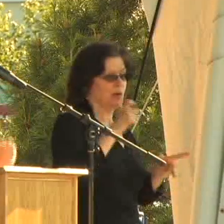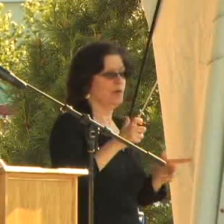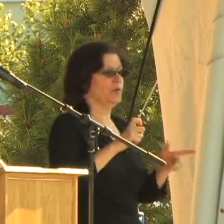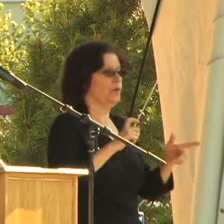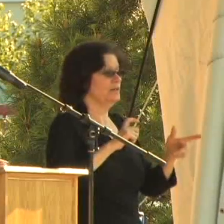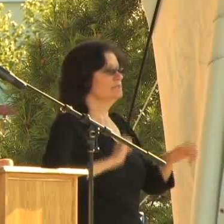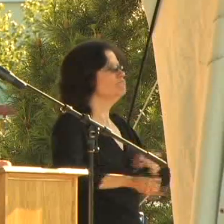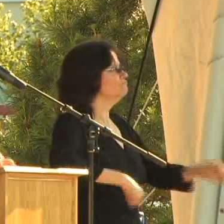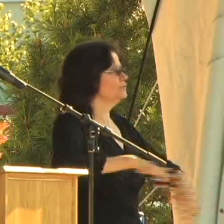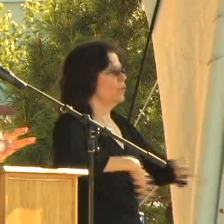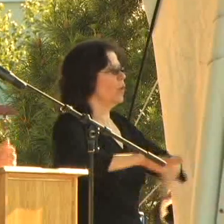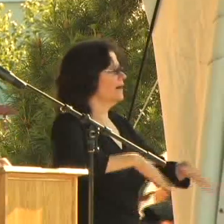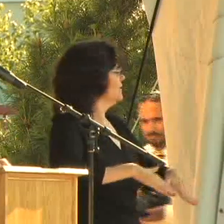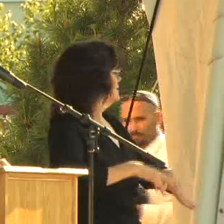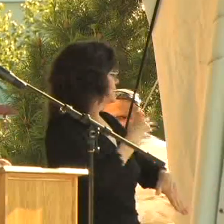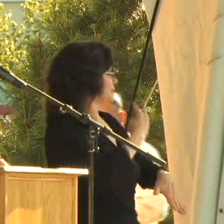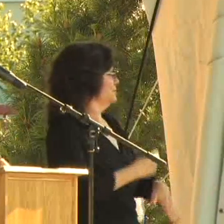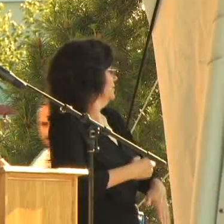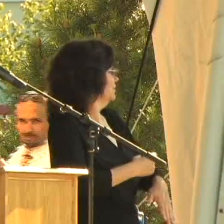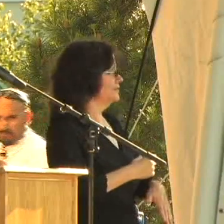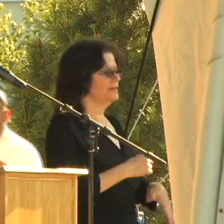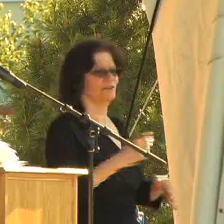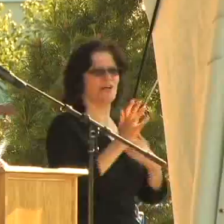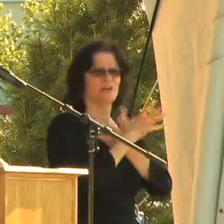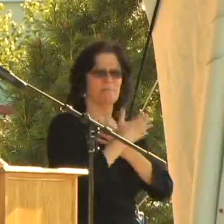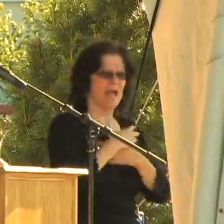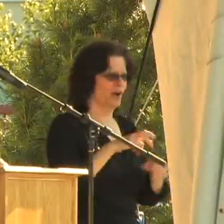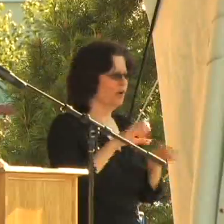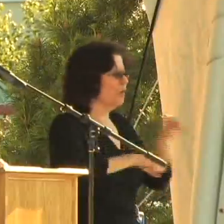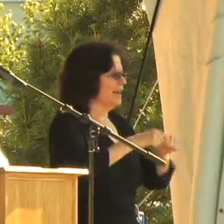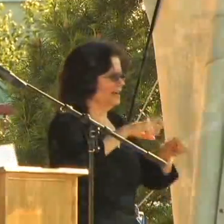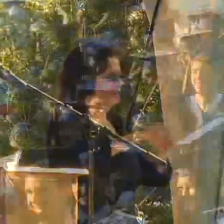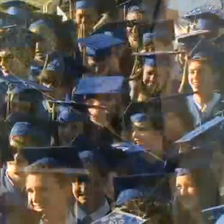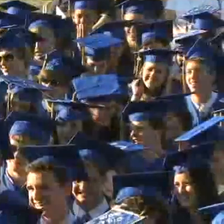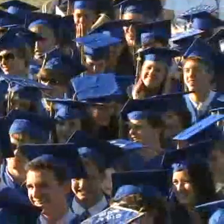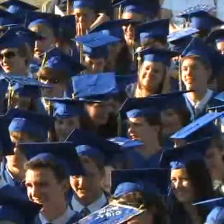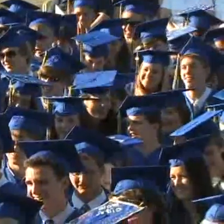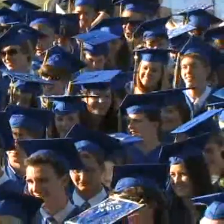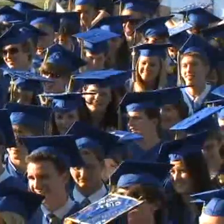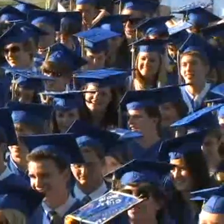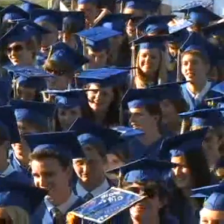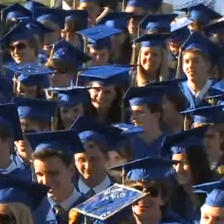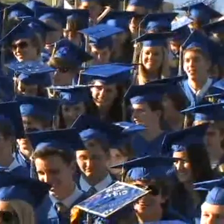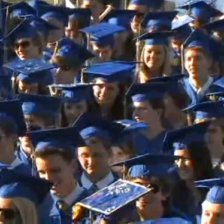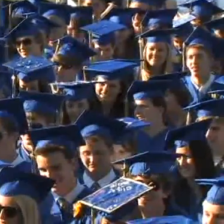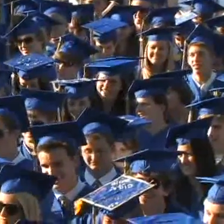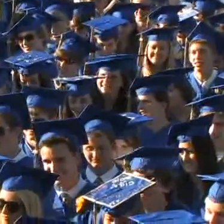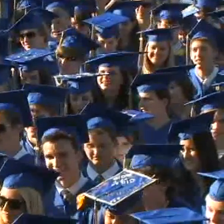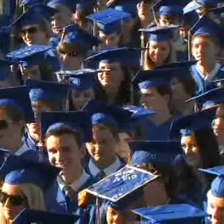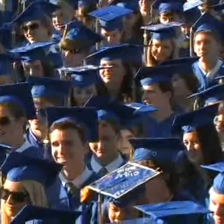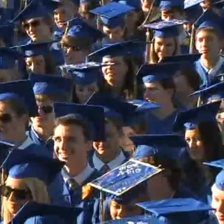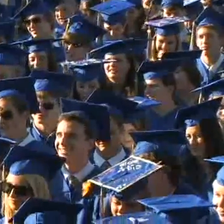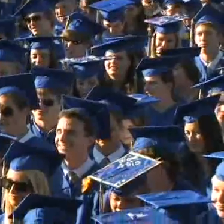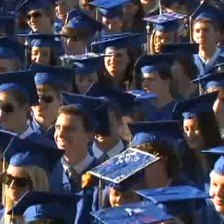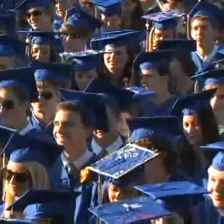walked past me looked at me a little bit like I was a trained bear on a tricycle in the circus. But when I rode